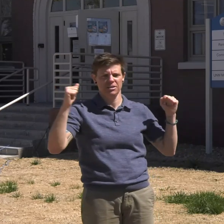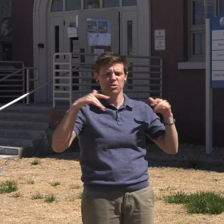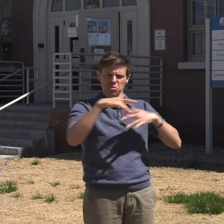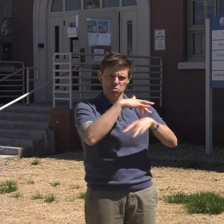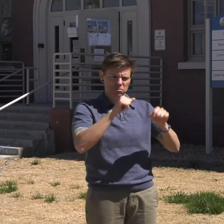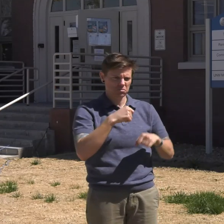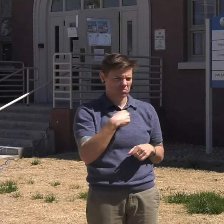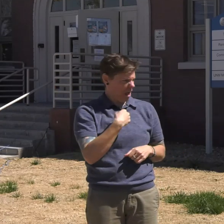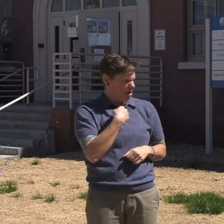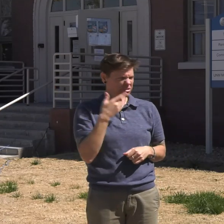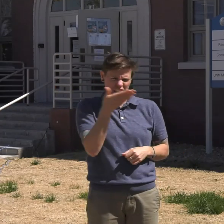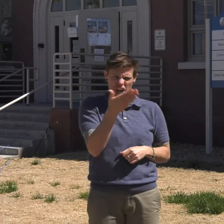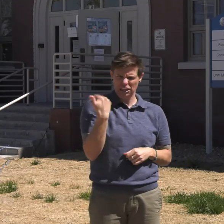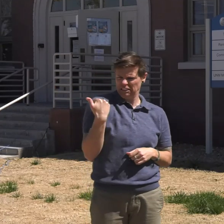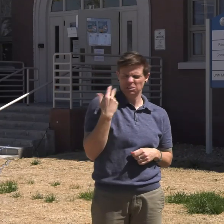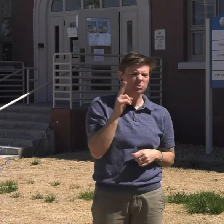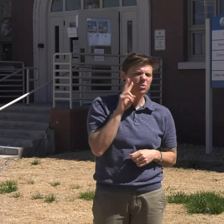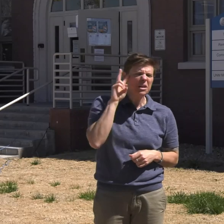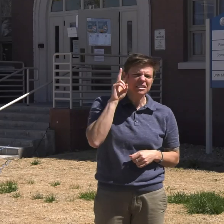it's a complete ghost town.